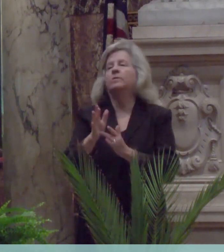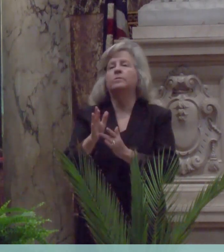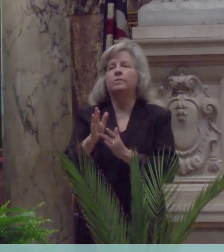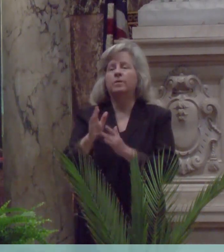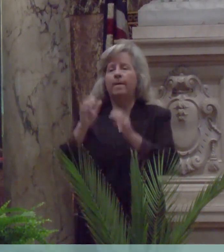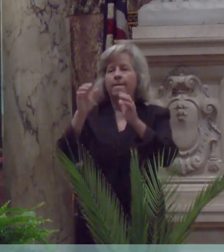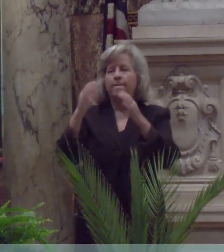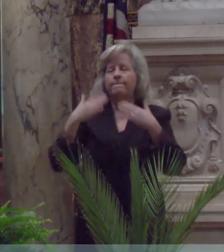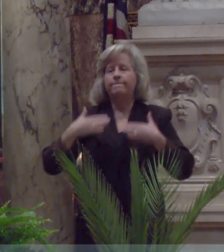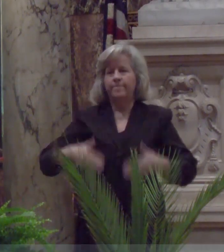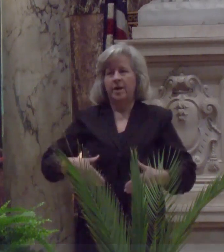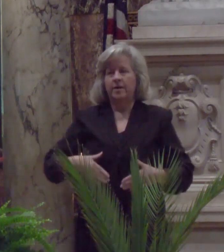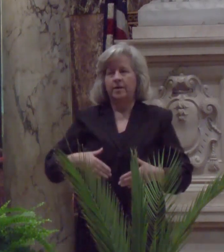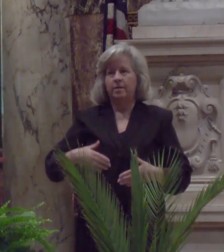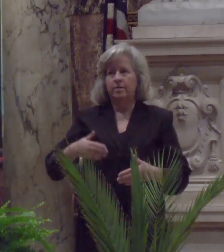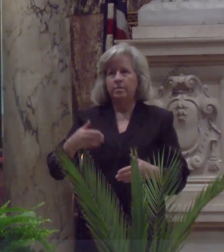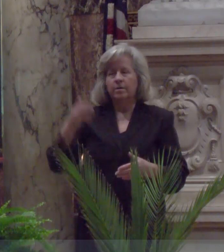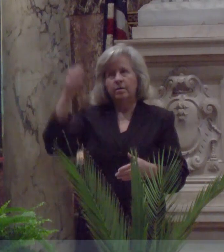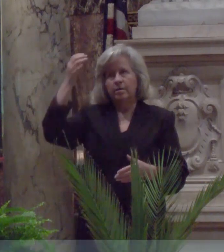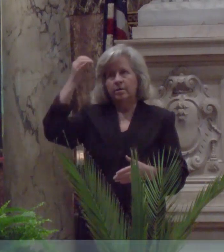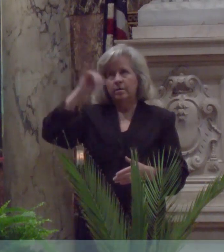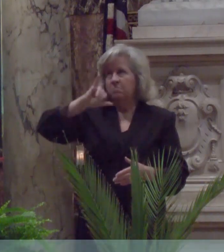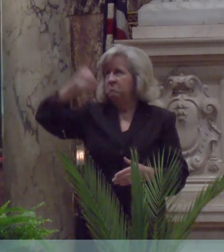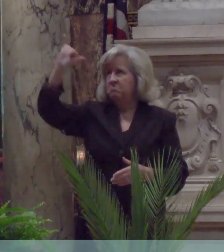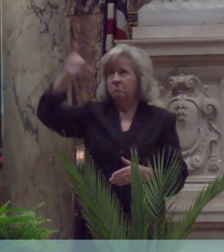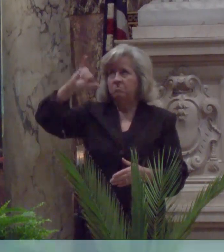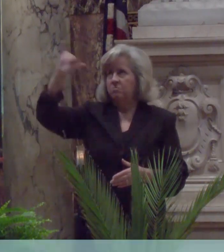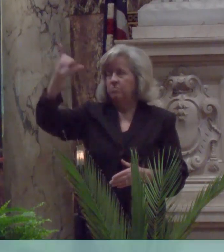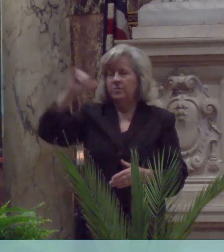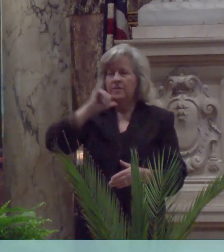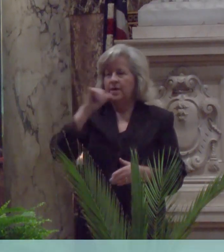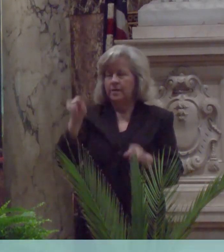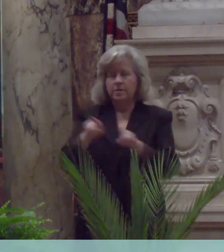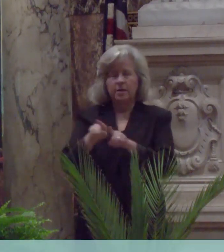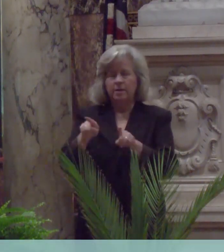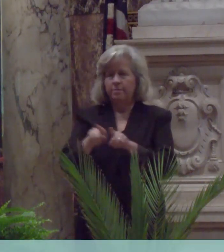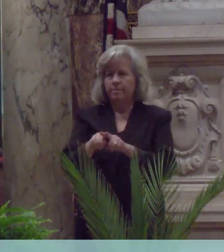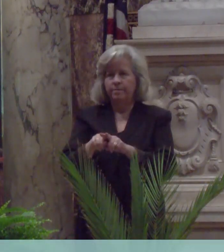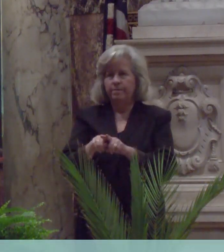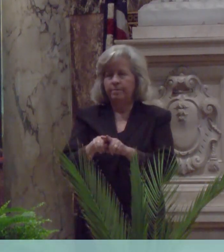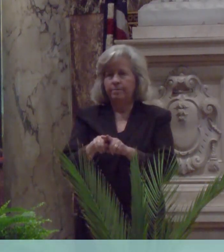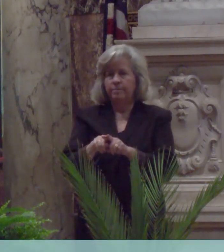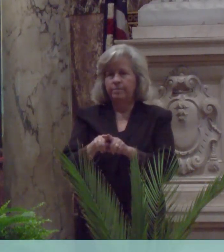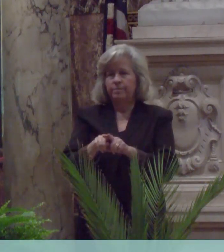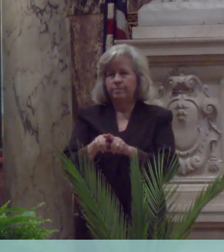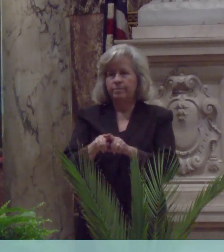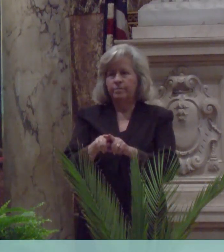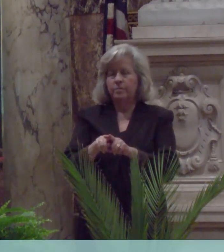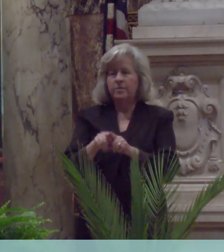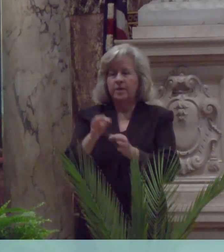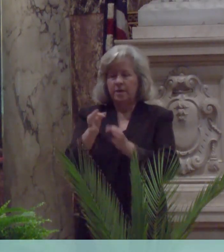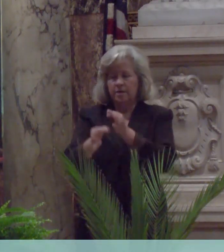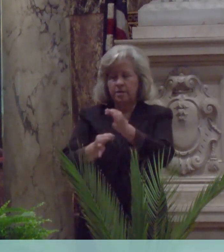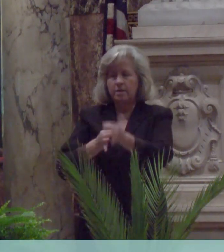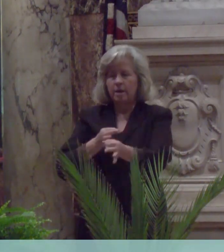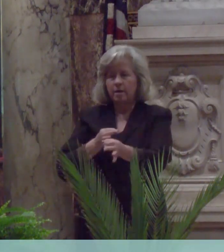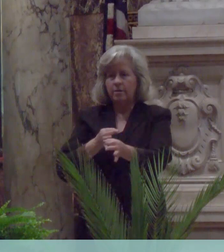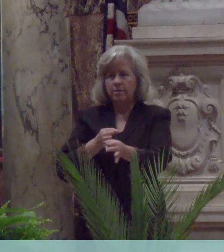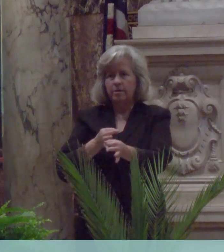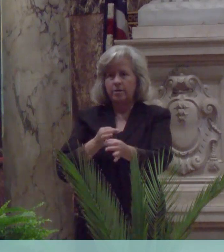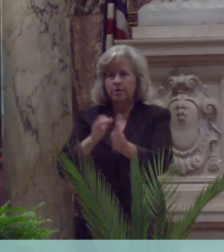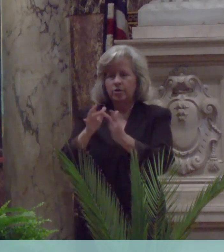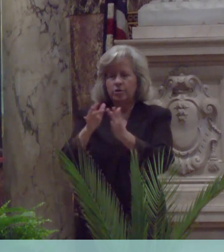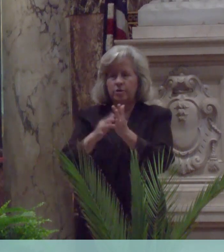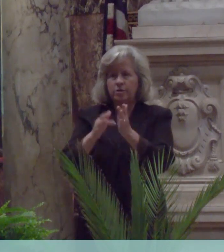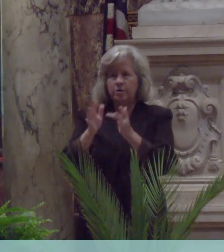of God, did not regard equality with God something to be grasped. Rather, he emptied